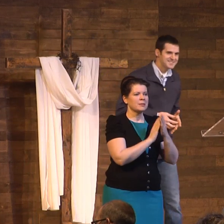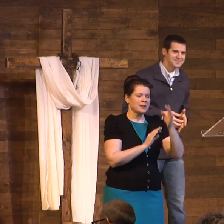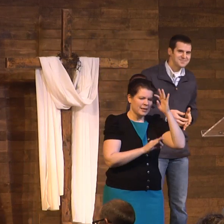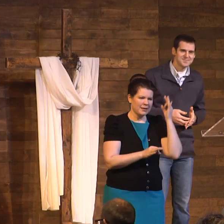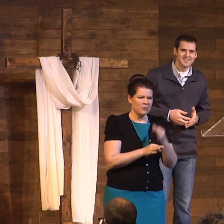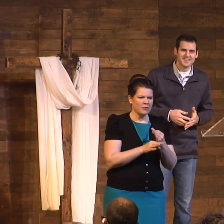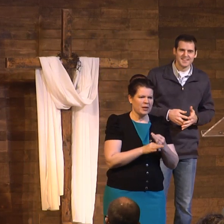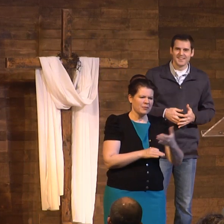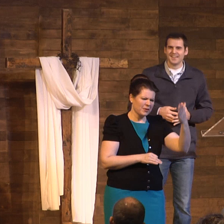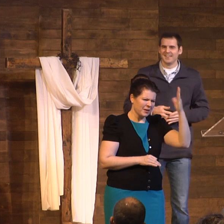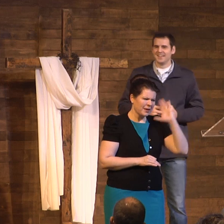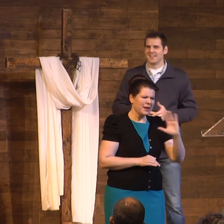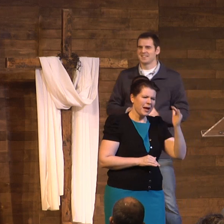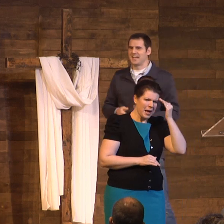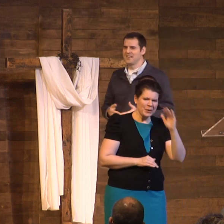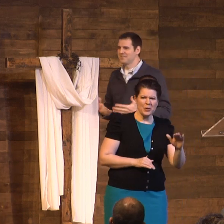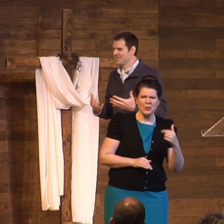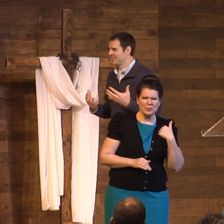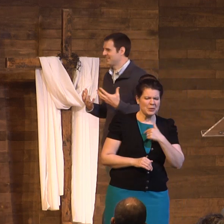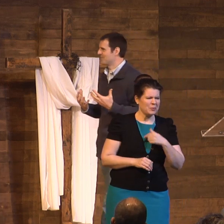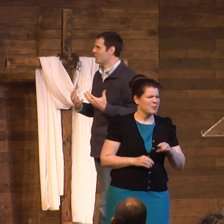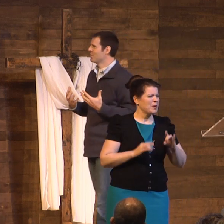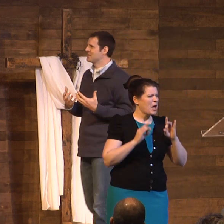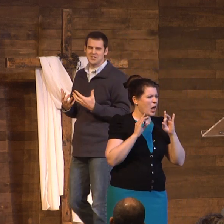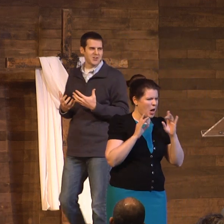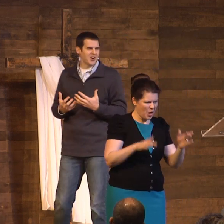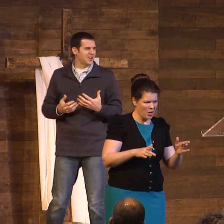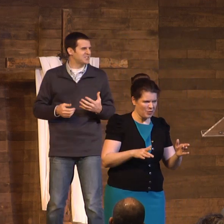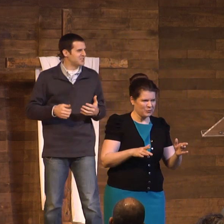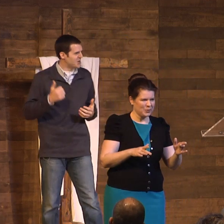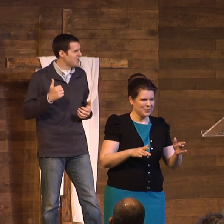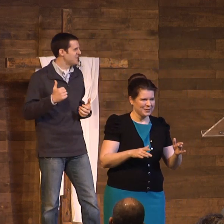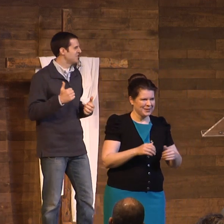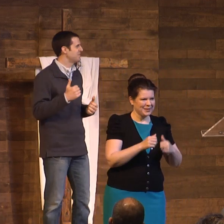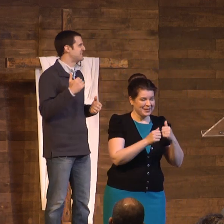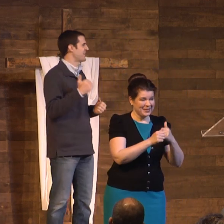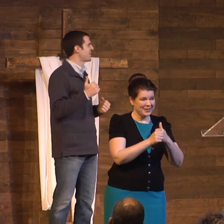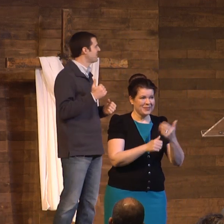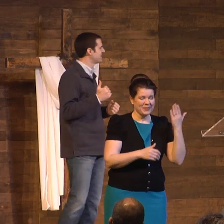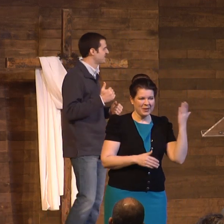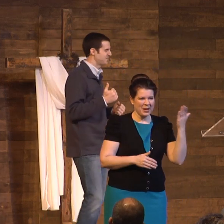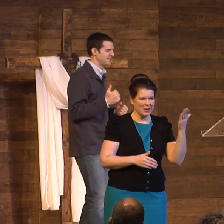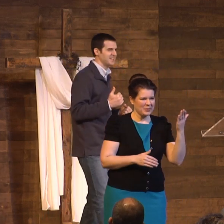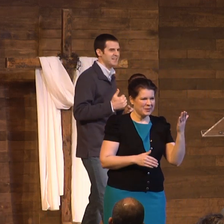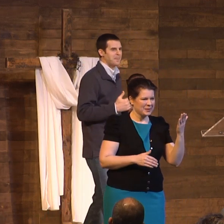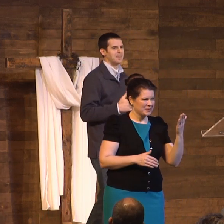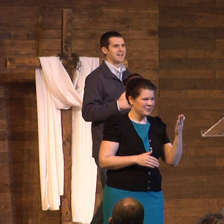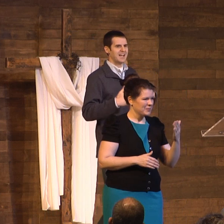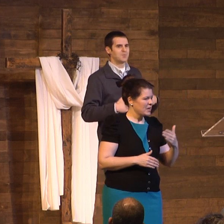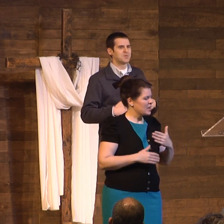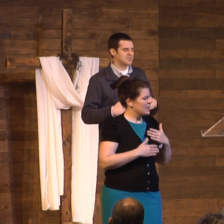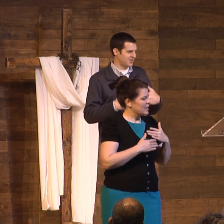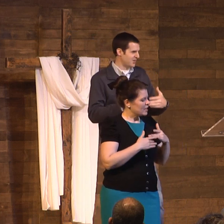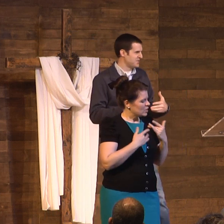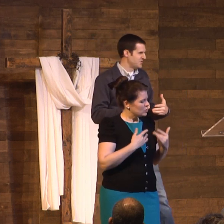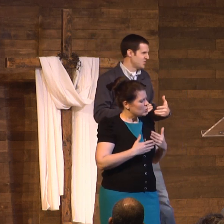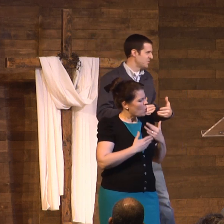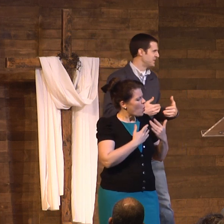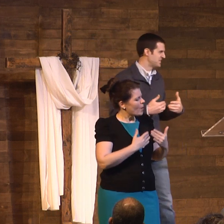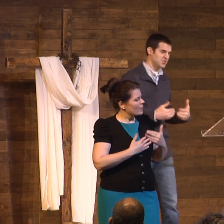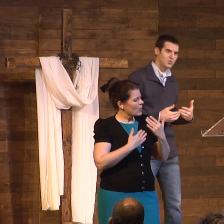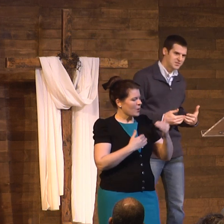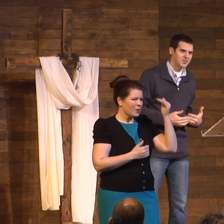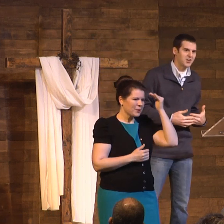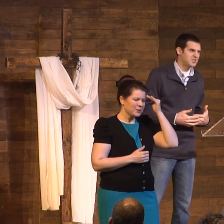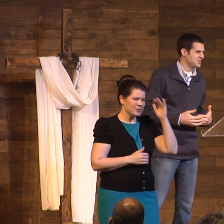it. Is it kind of warming to your heart to know that you're going to be terrible at something that God wants to call you to, but